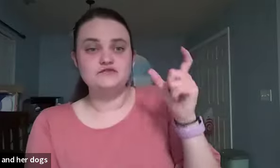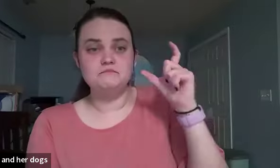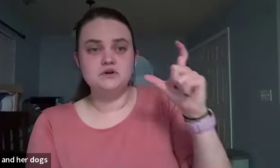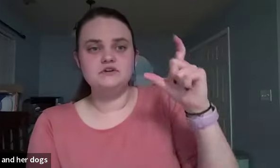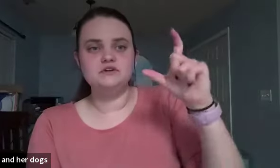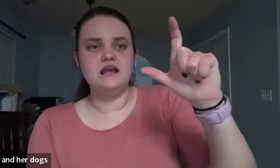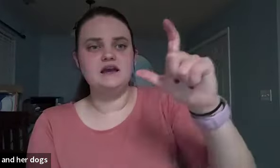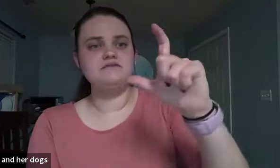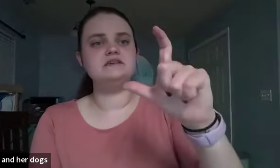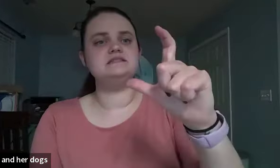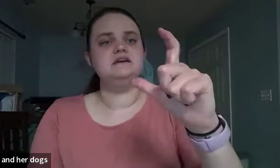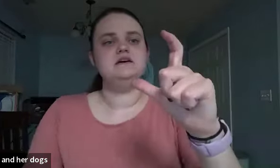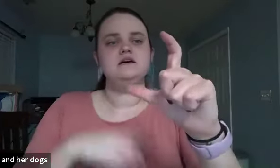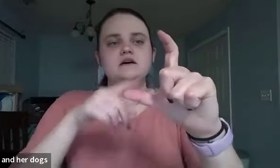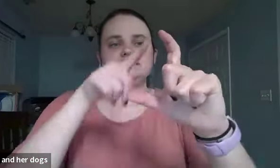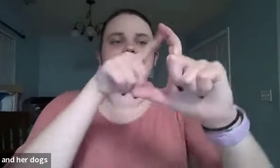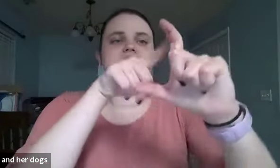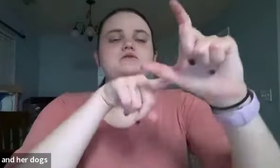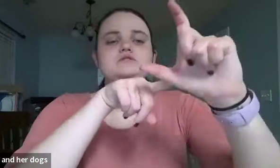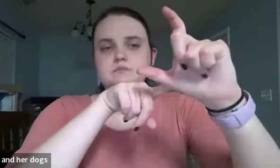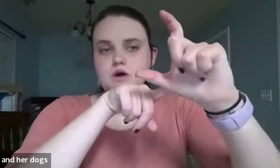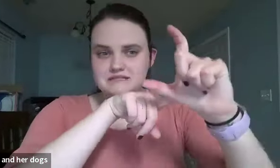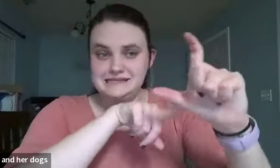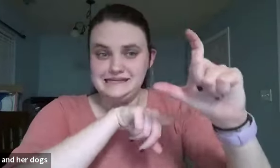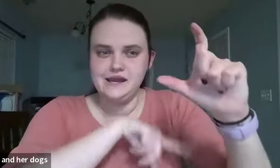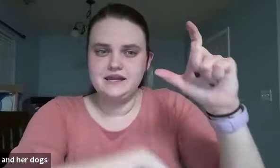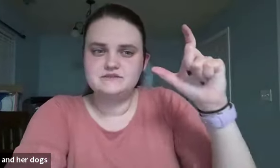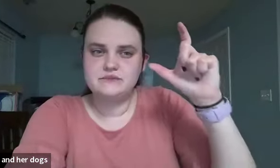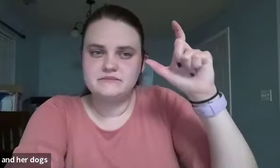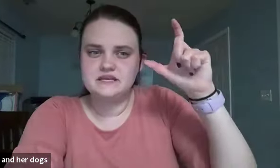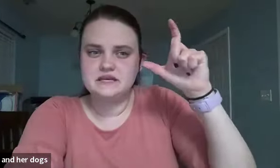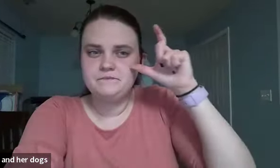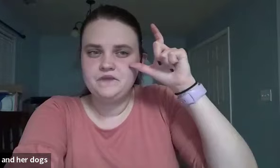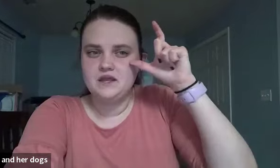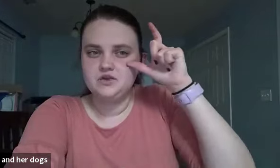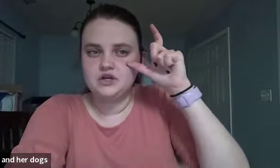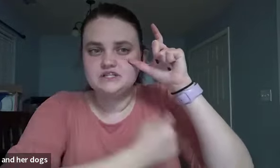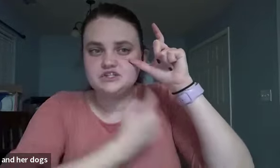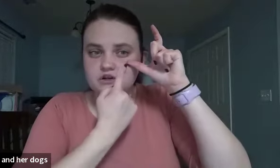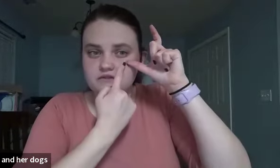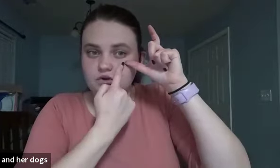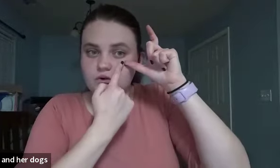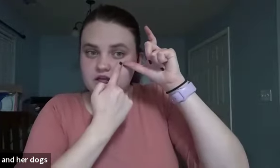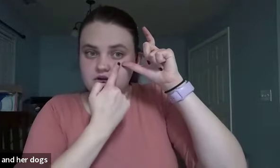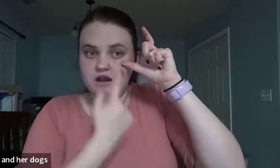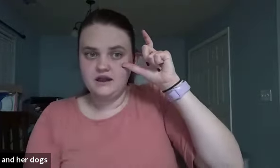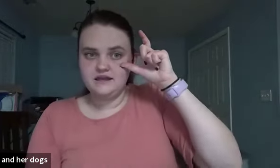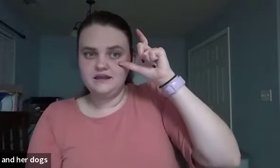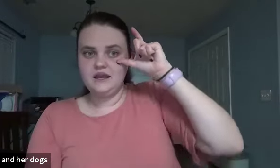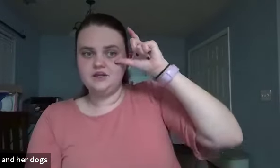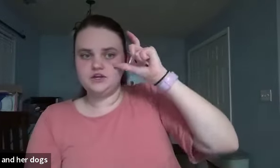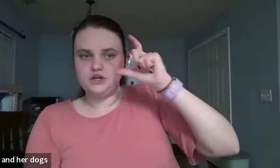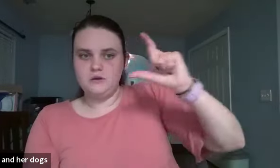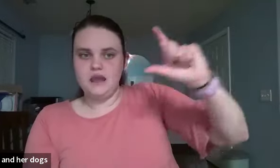for moon, you're gonna have this single small C, I guess would be the best way. You're gonna start up at your eye and you're gonna go